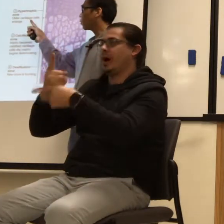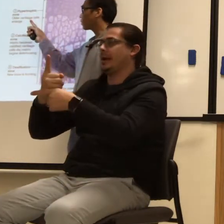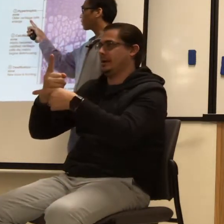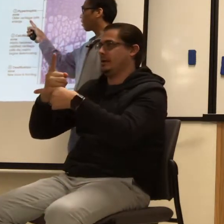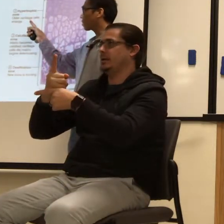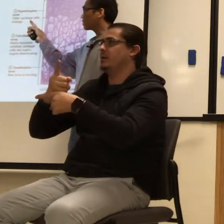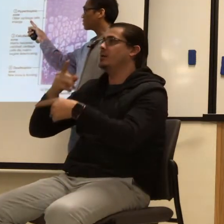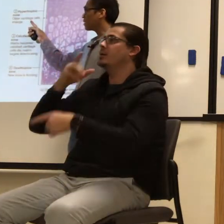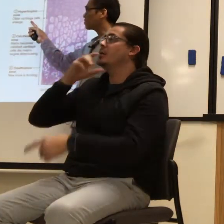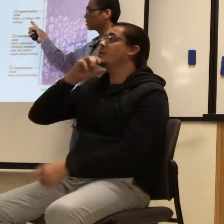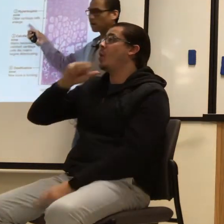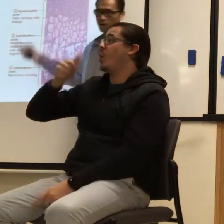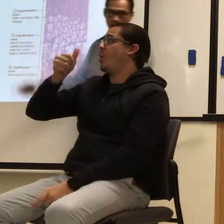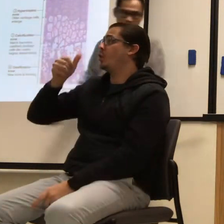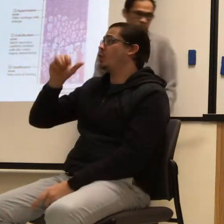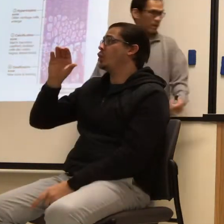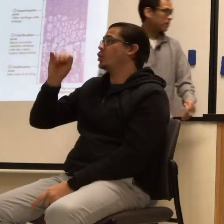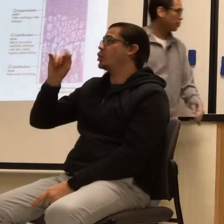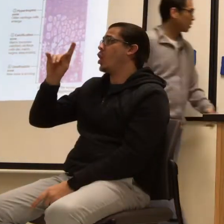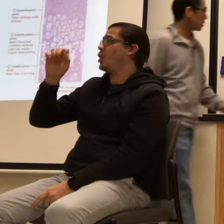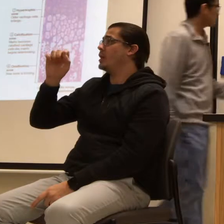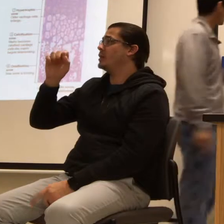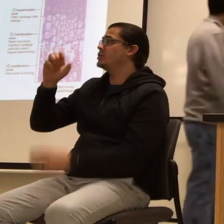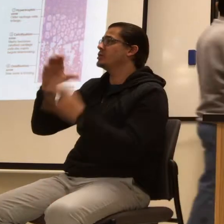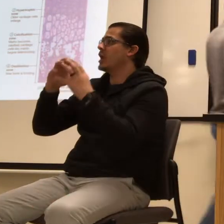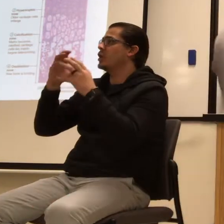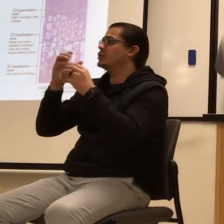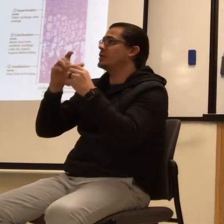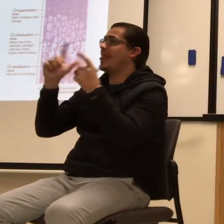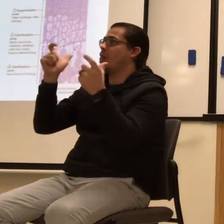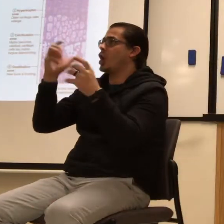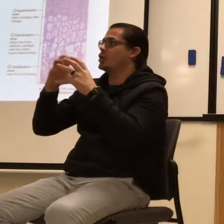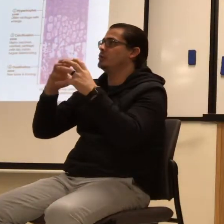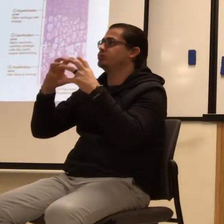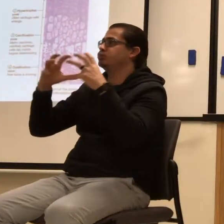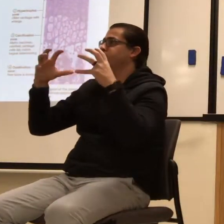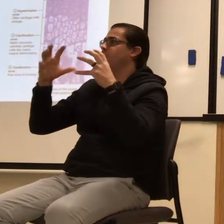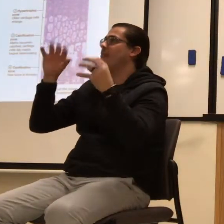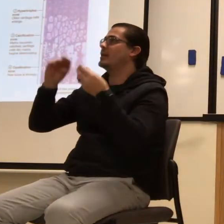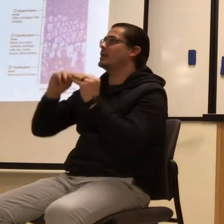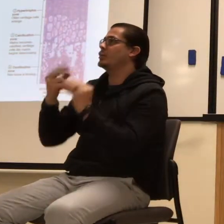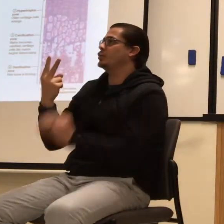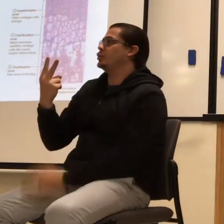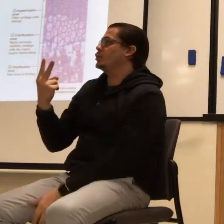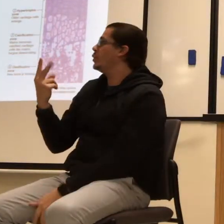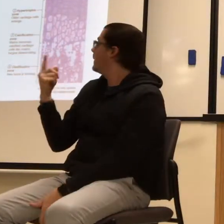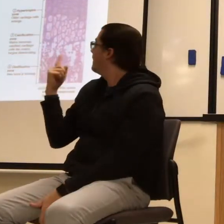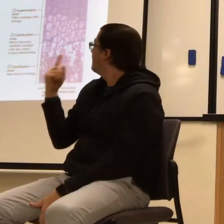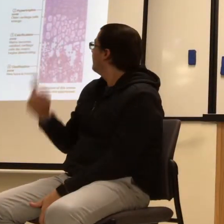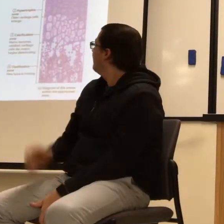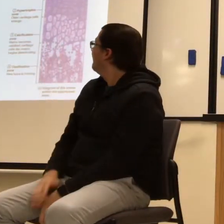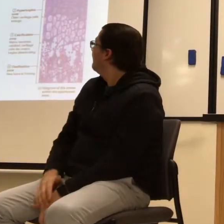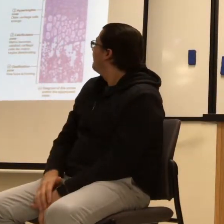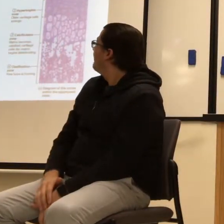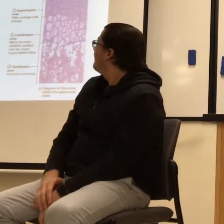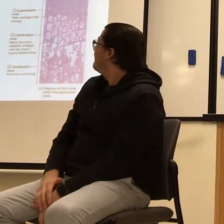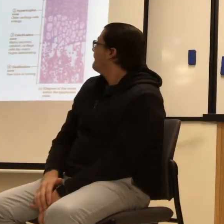The older cartilage cells enlarge. That's a pretty good descriptor. So that's number 2.